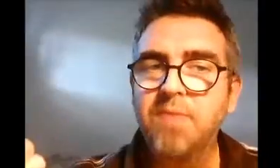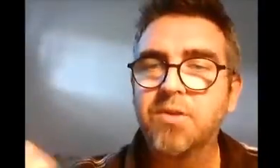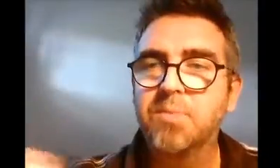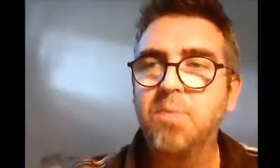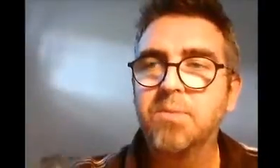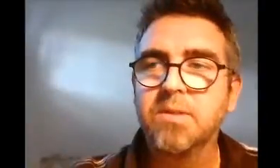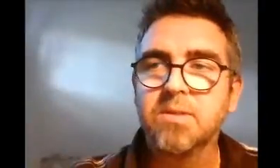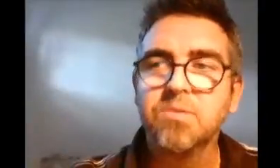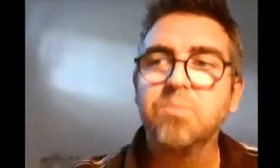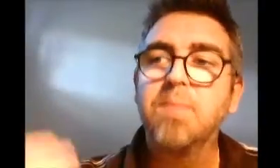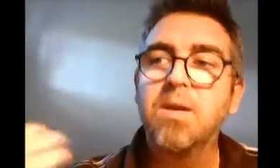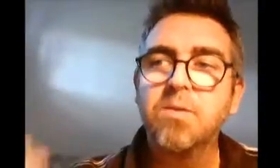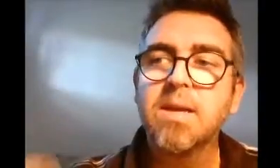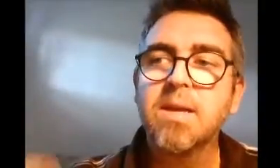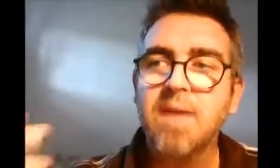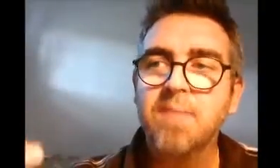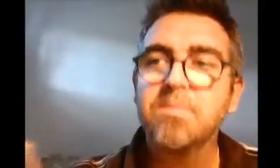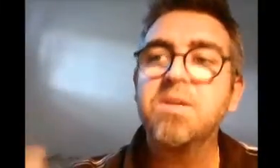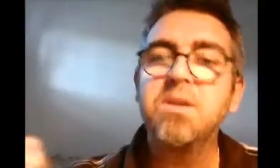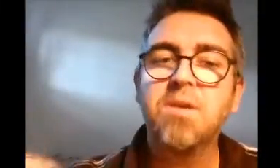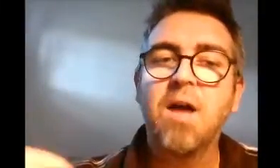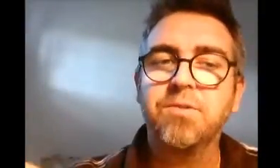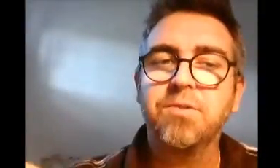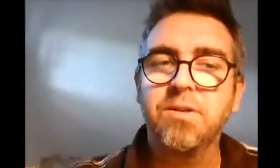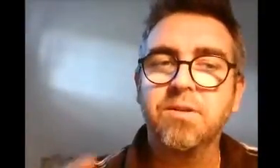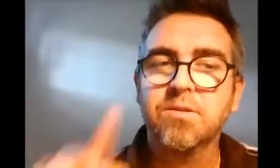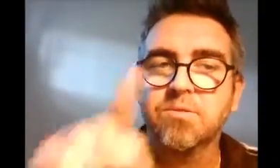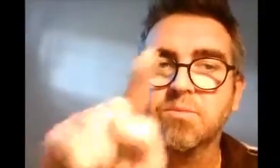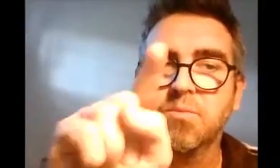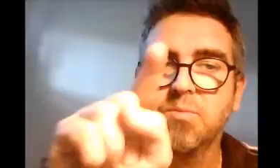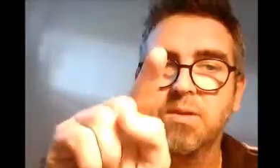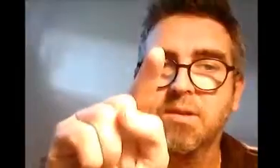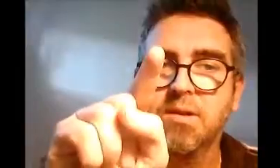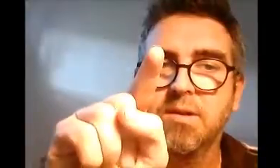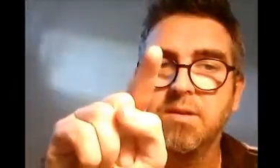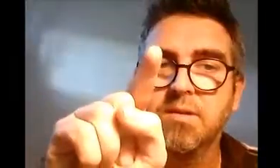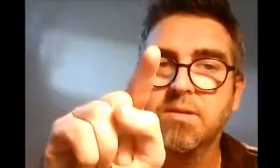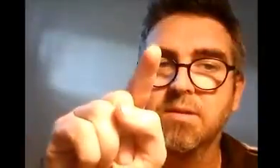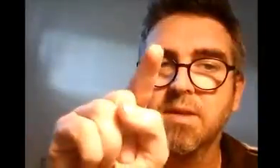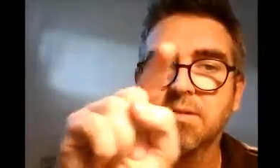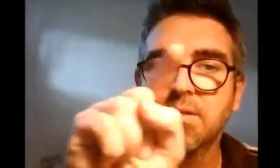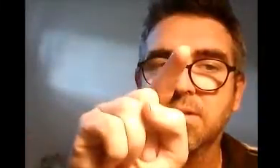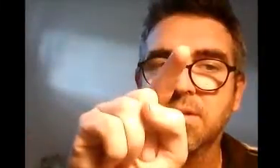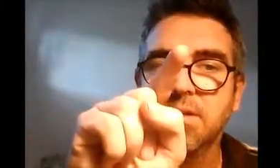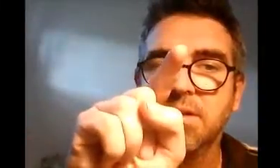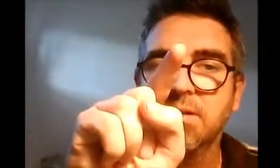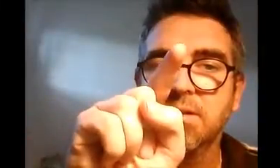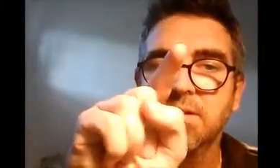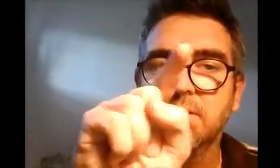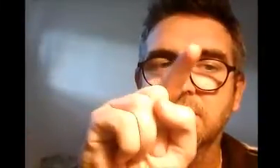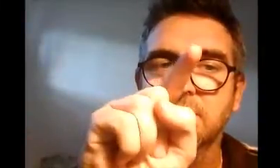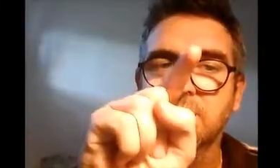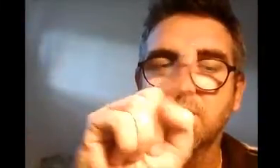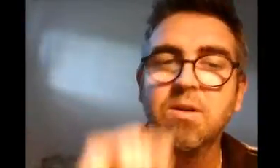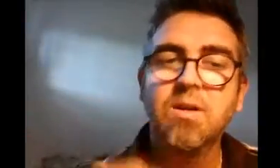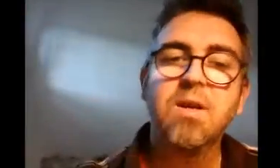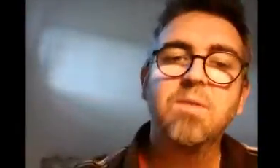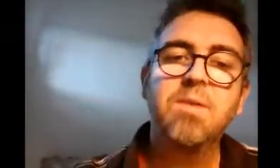geometric properties, so by looking at them year after year, so one year they are here, the next year they are here, and so on, we can